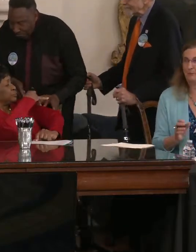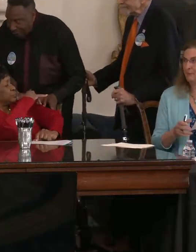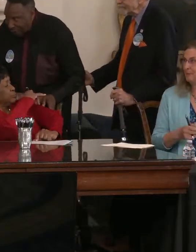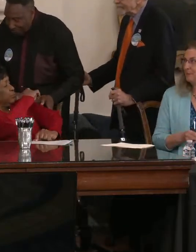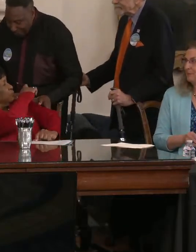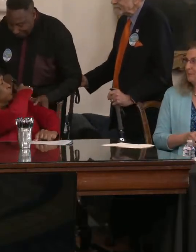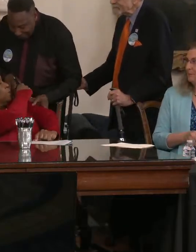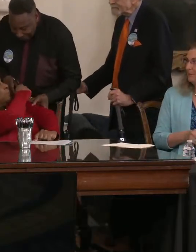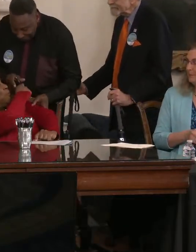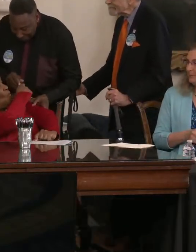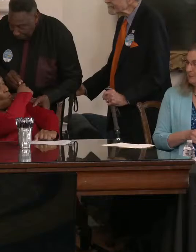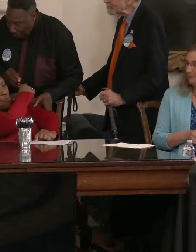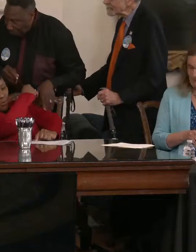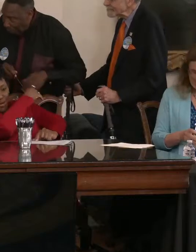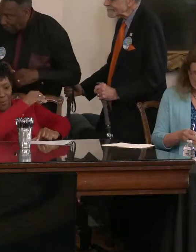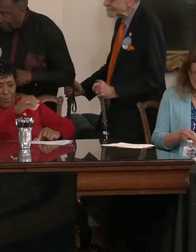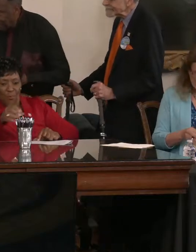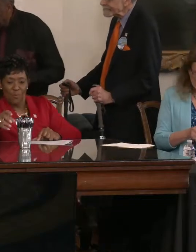Exactly.